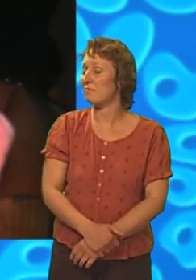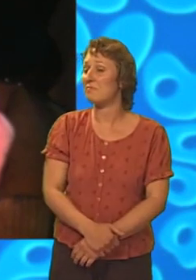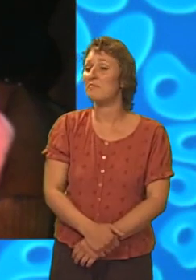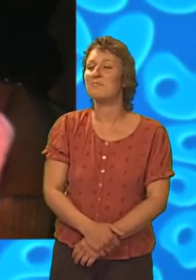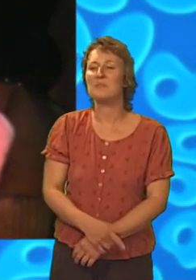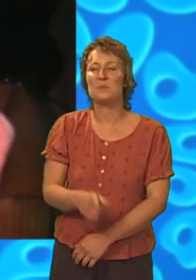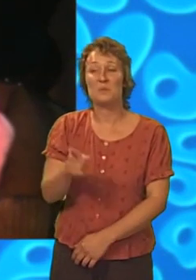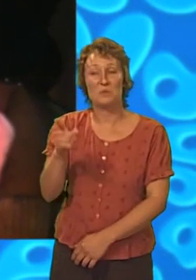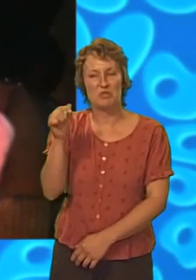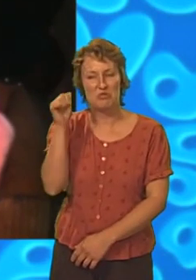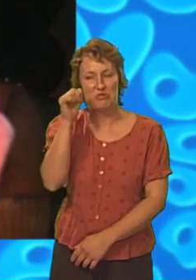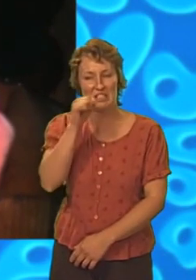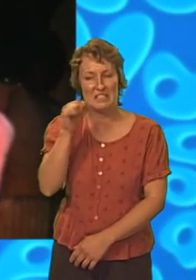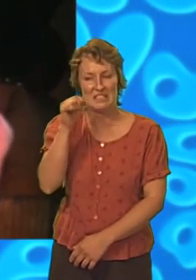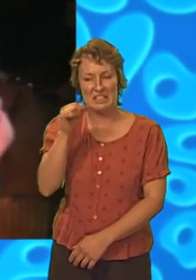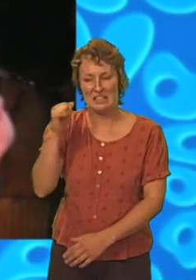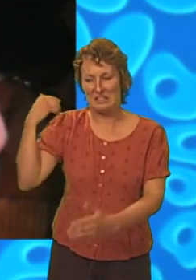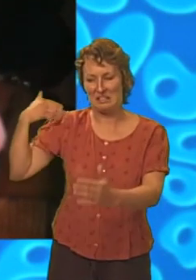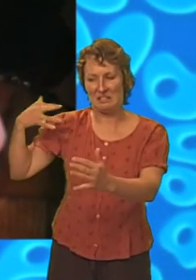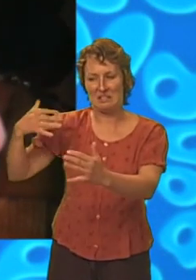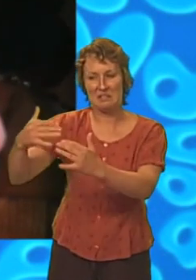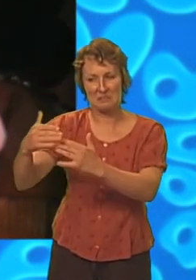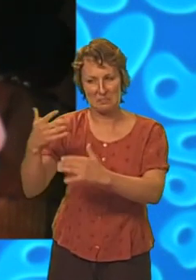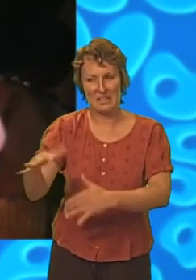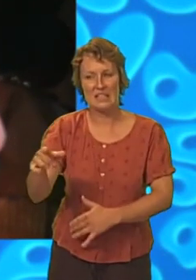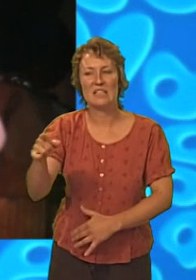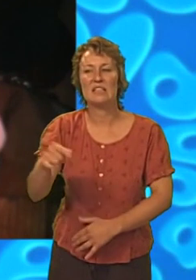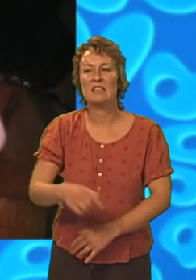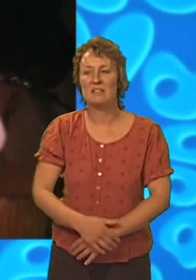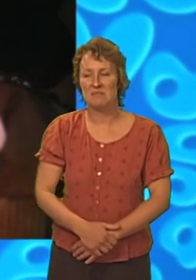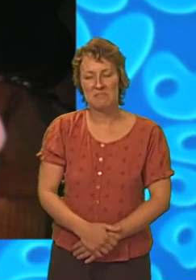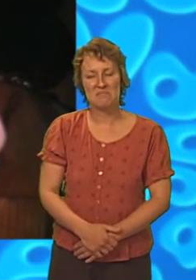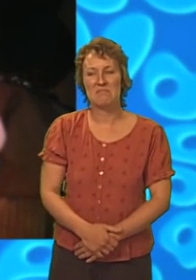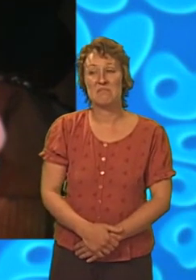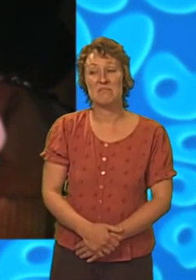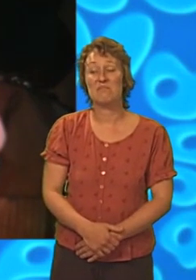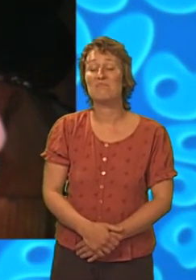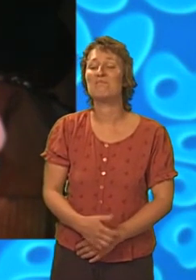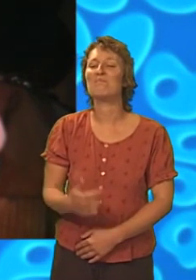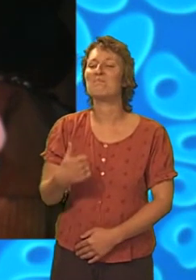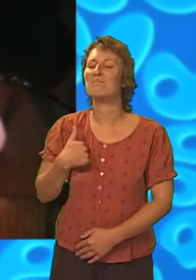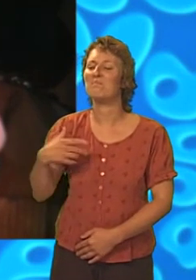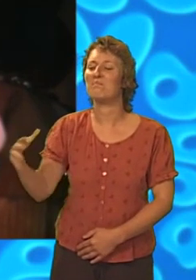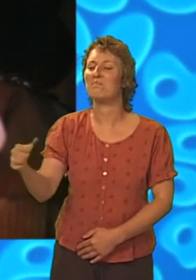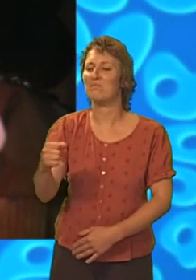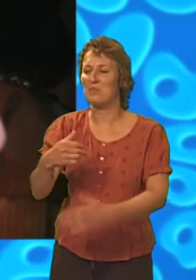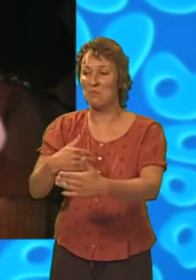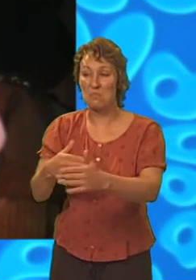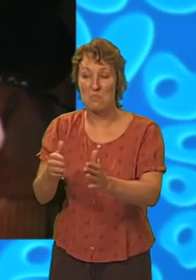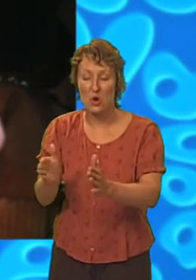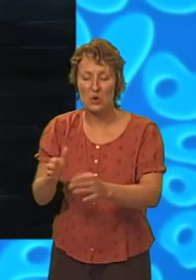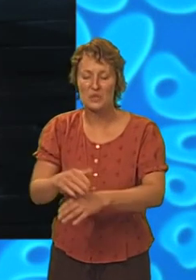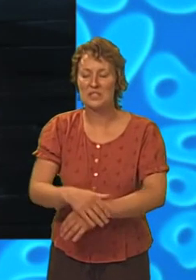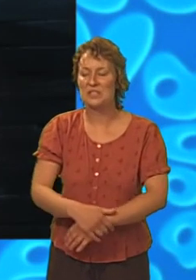"You're far too greedy," she said. "And so, I have come to take away the magic